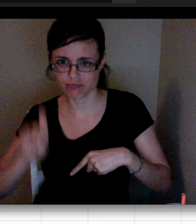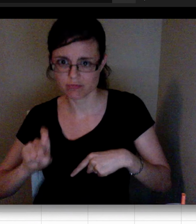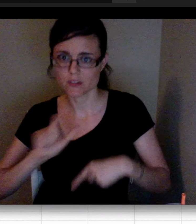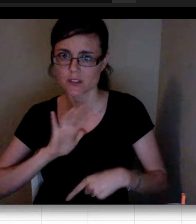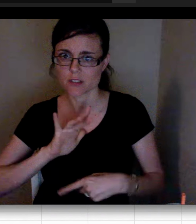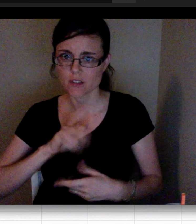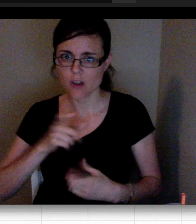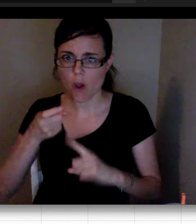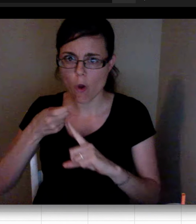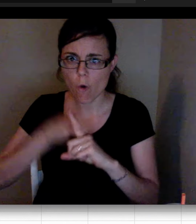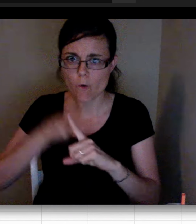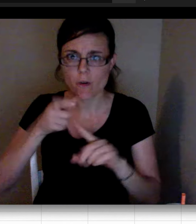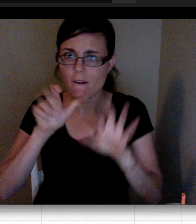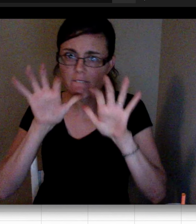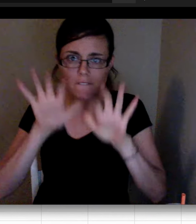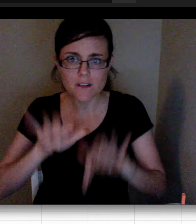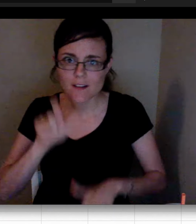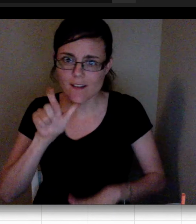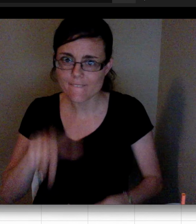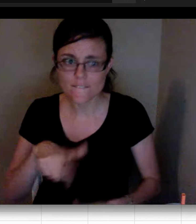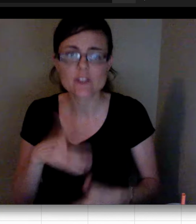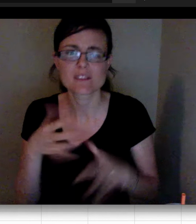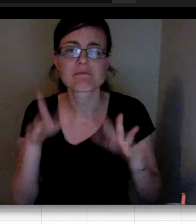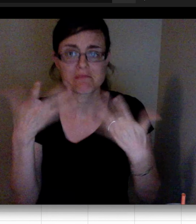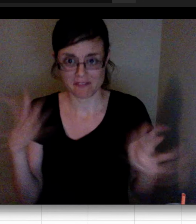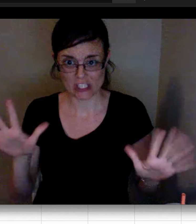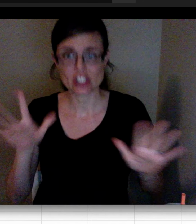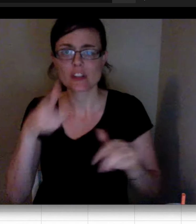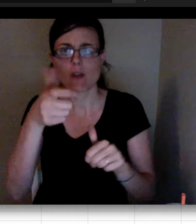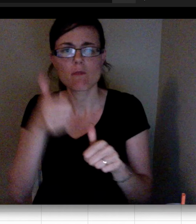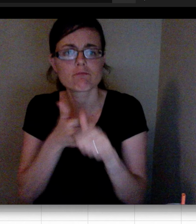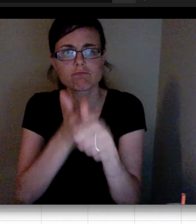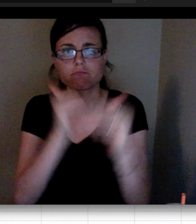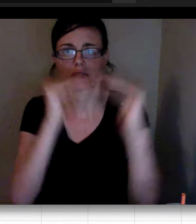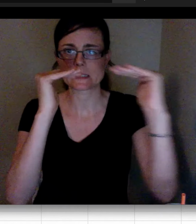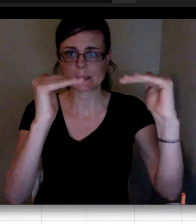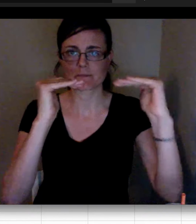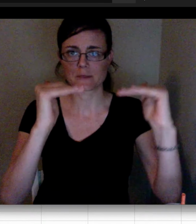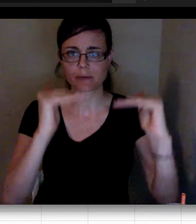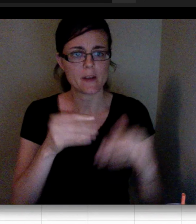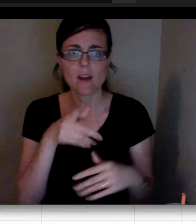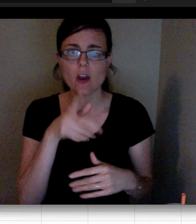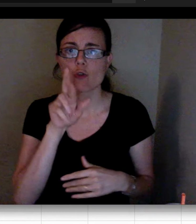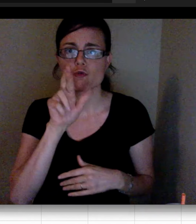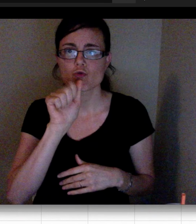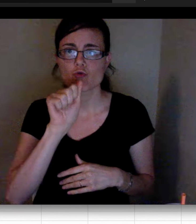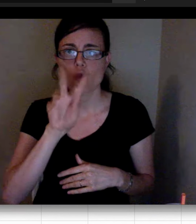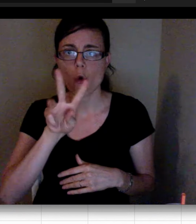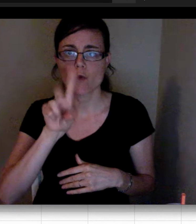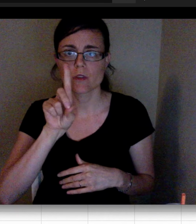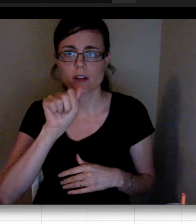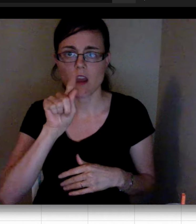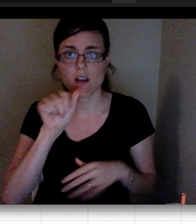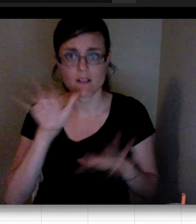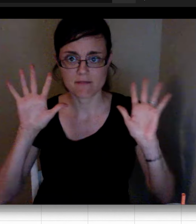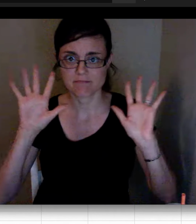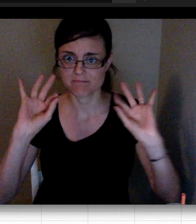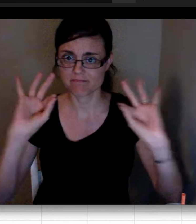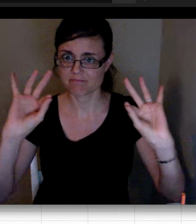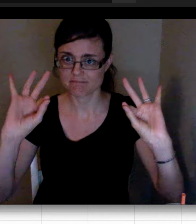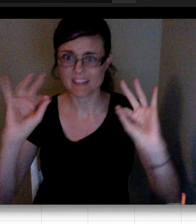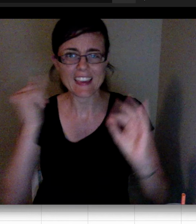feature, which makes things much easier. It self-populates the